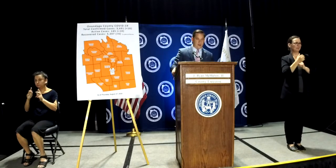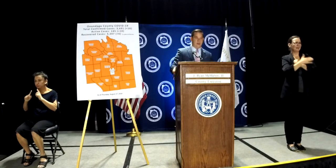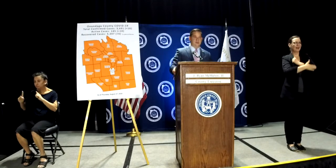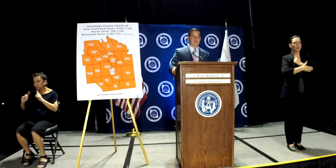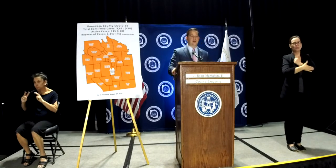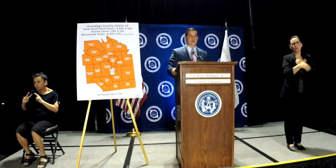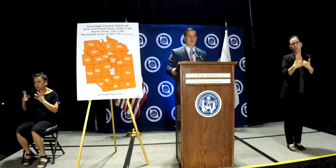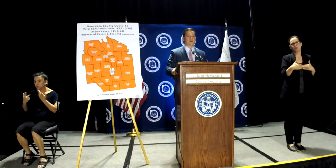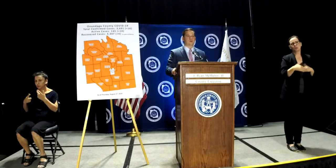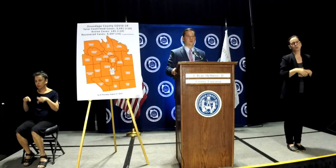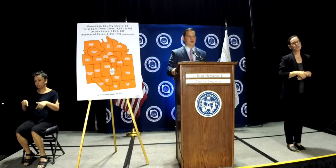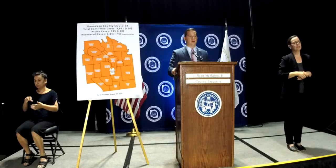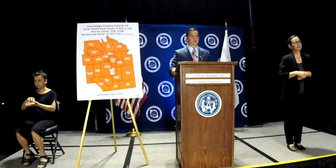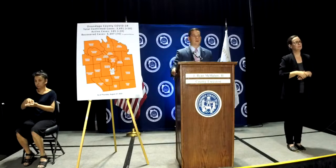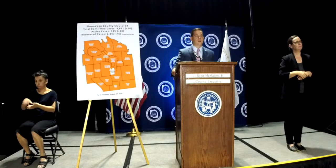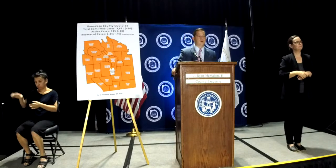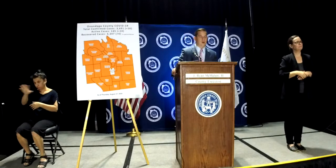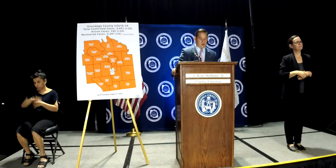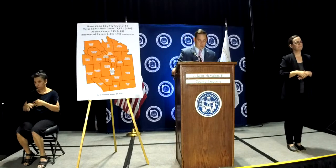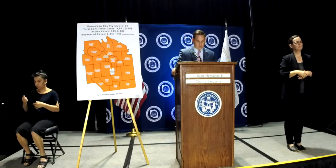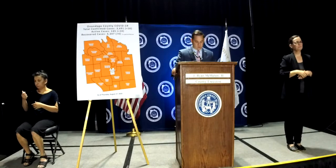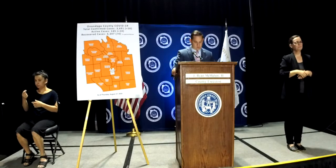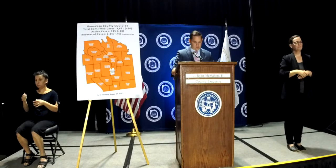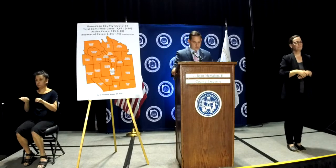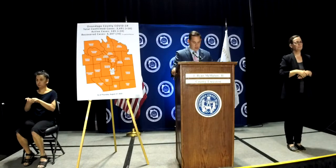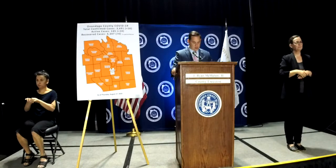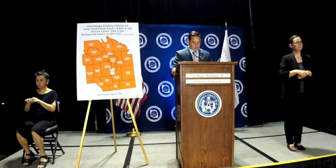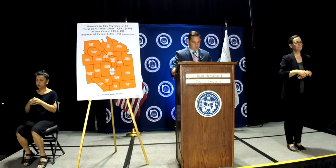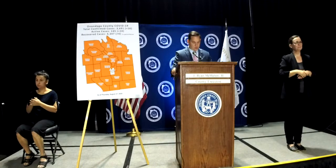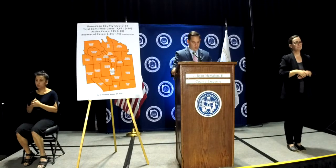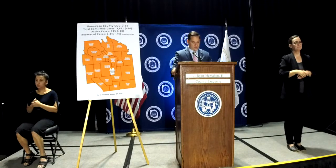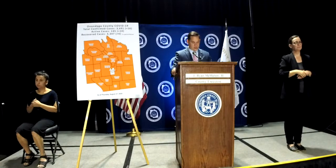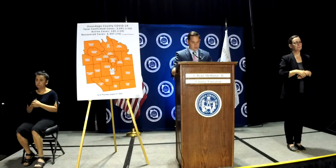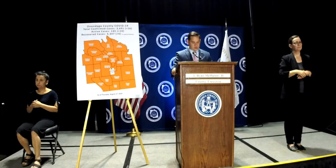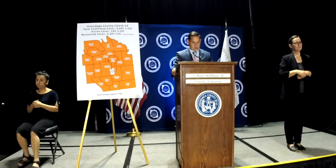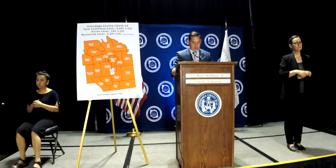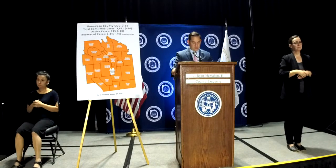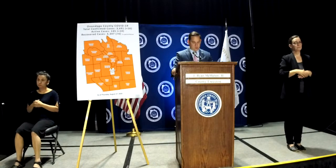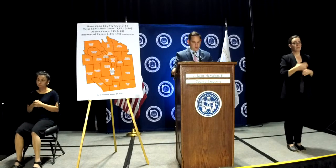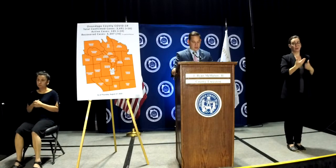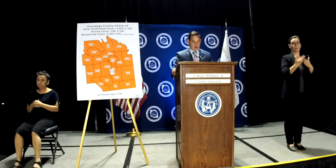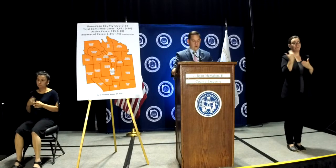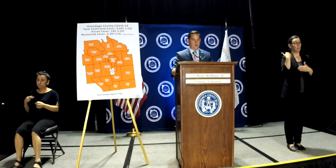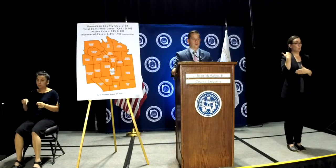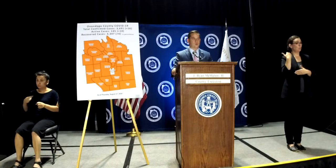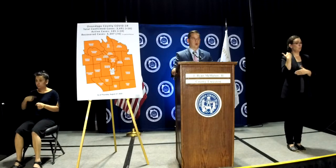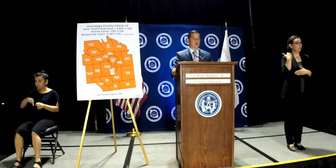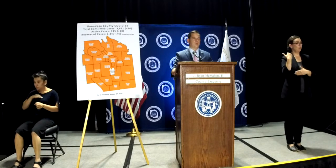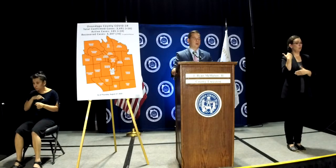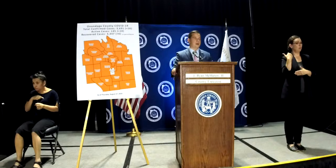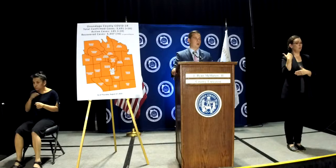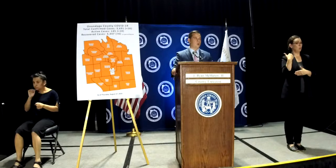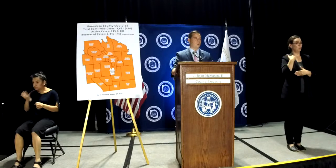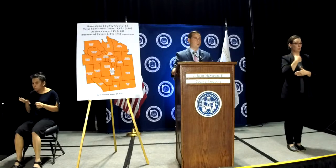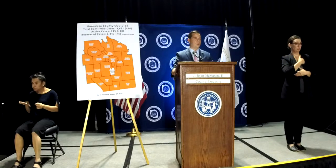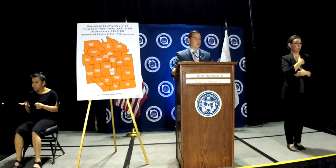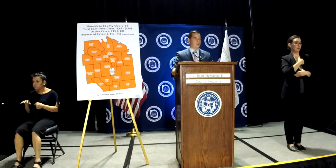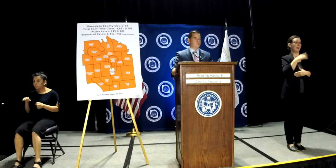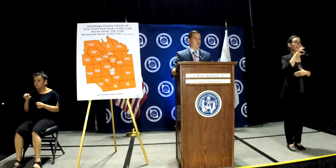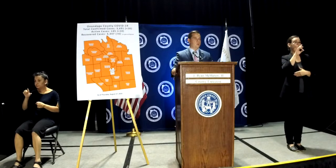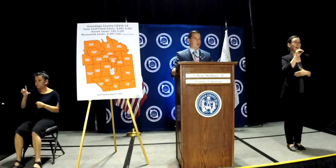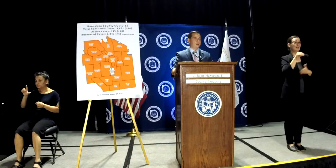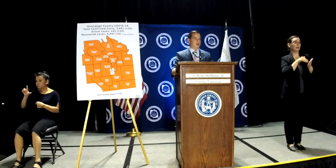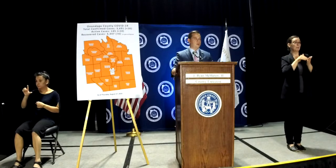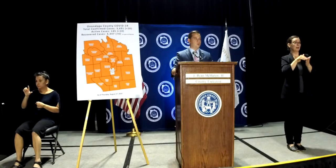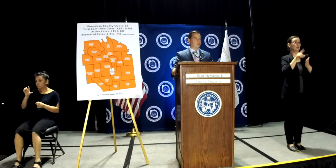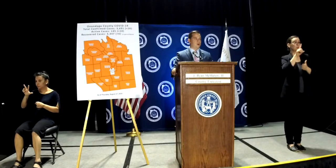want to highlight in detail the efforts we've made. To date, we've always said there's an $80 million to $100 million hole